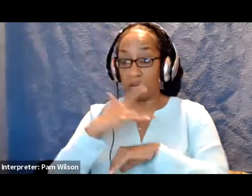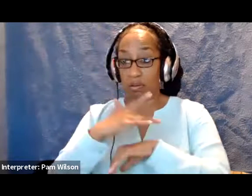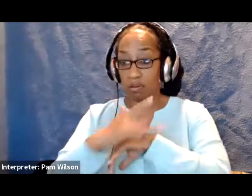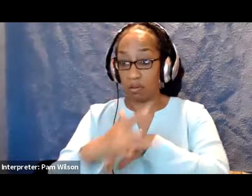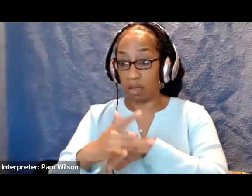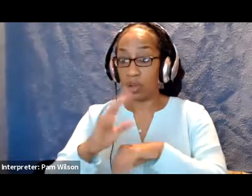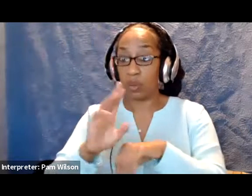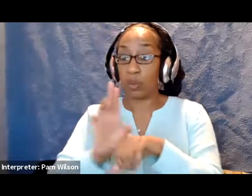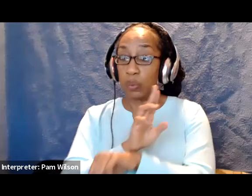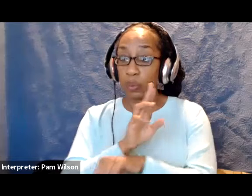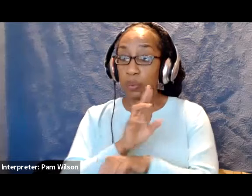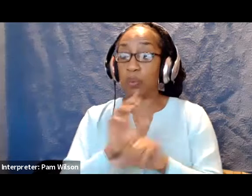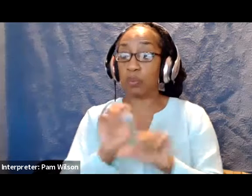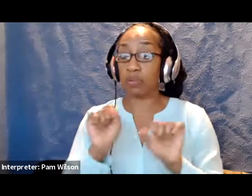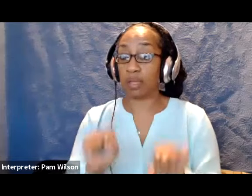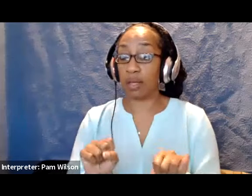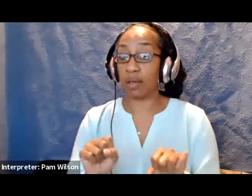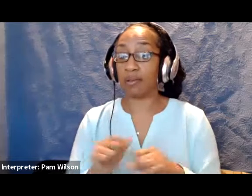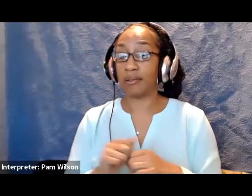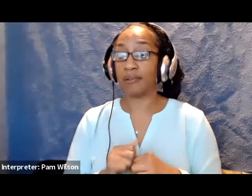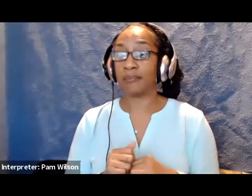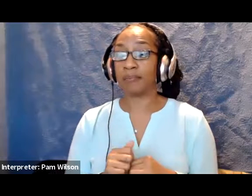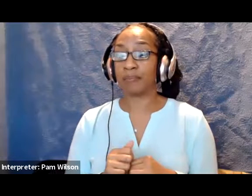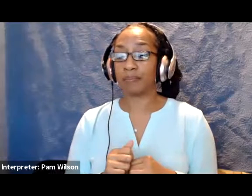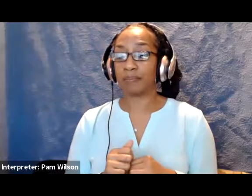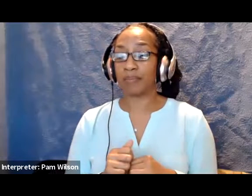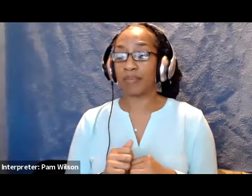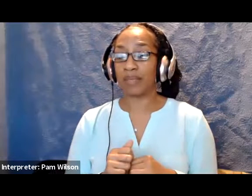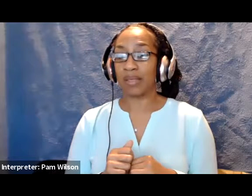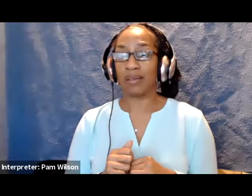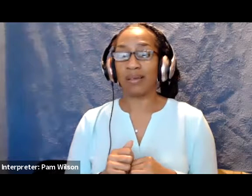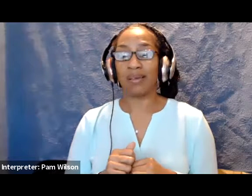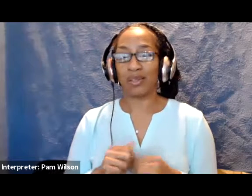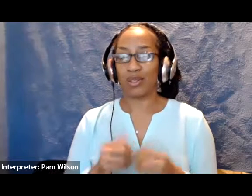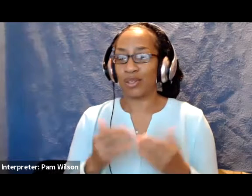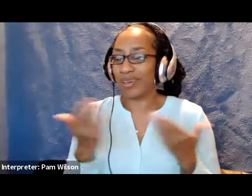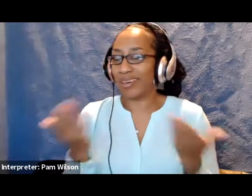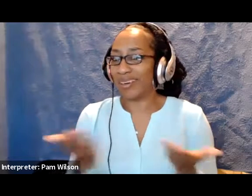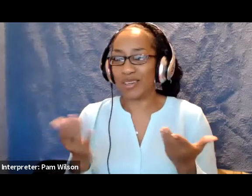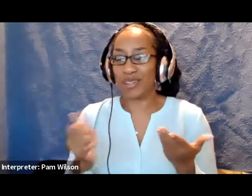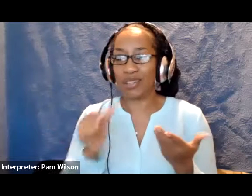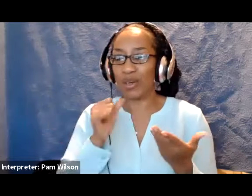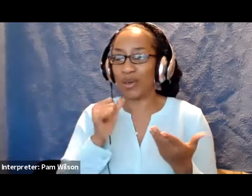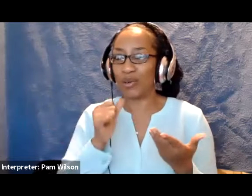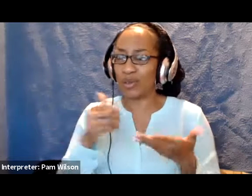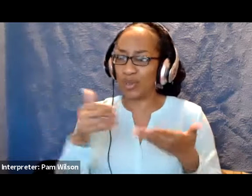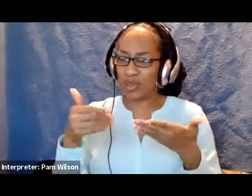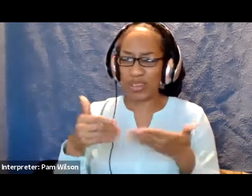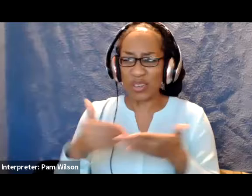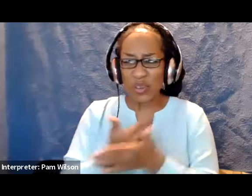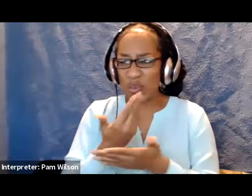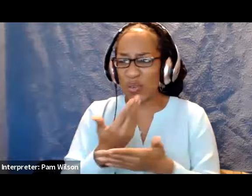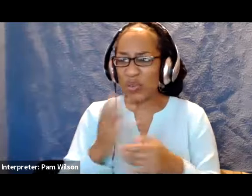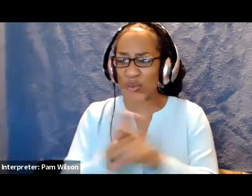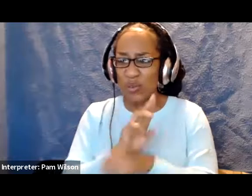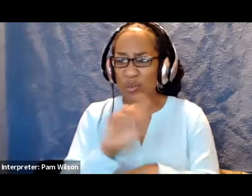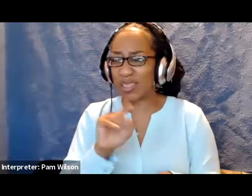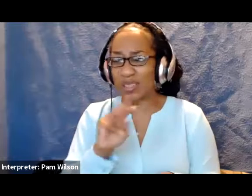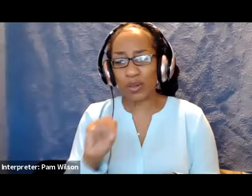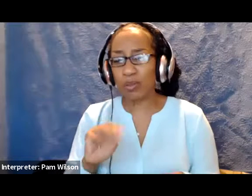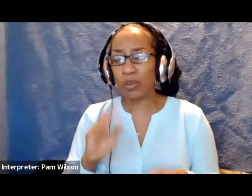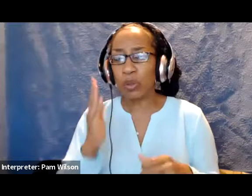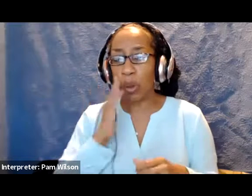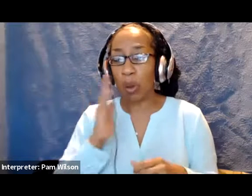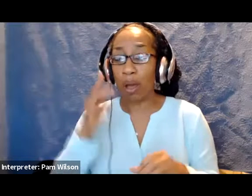use. Most of you are probably not novices. You're here, so you at least know how to join a meeting. But some of you may